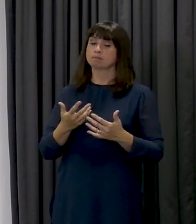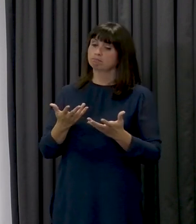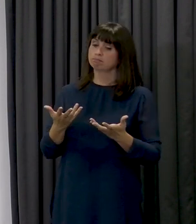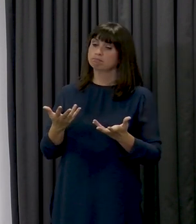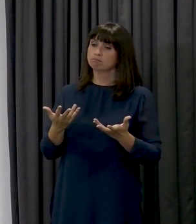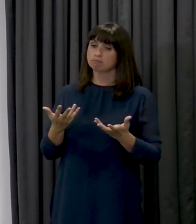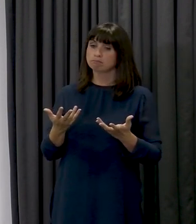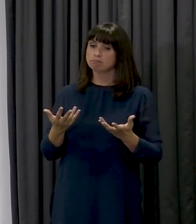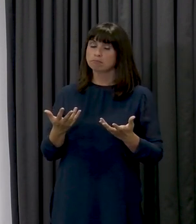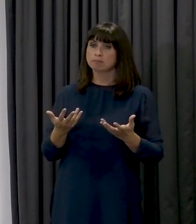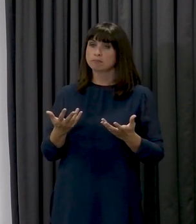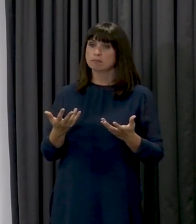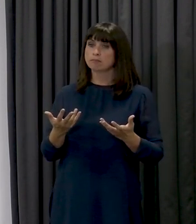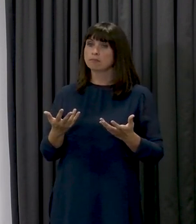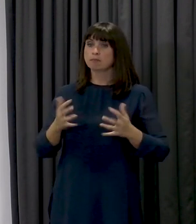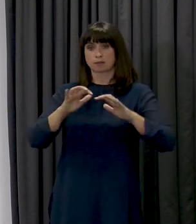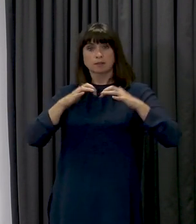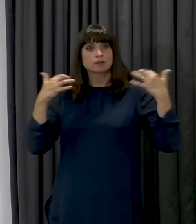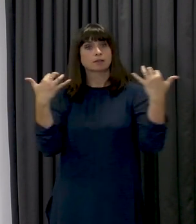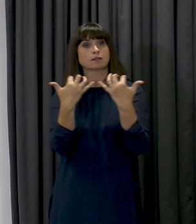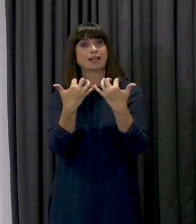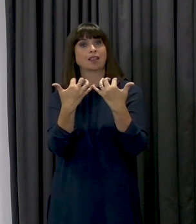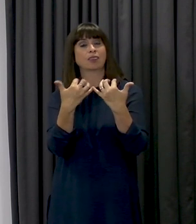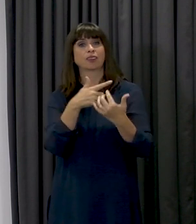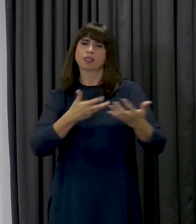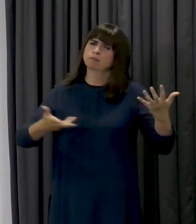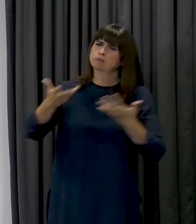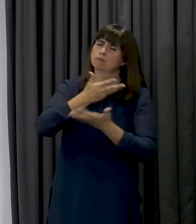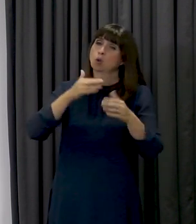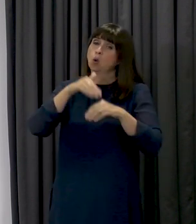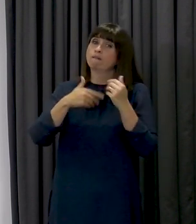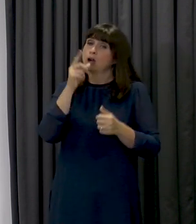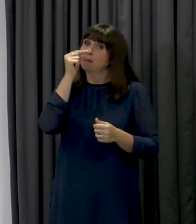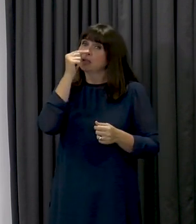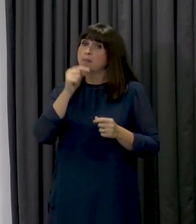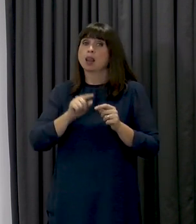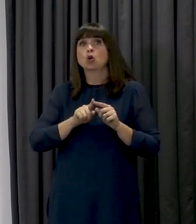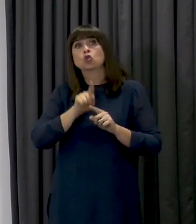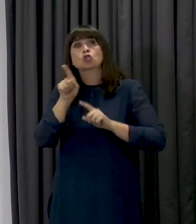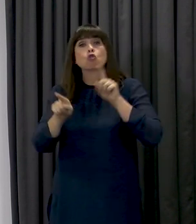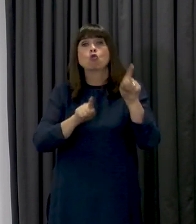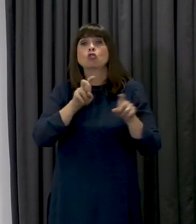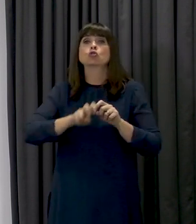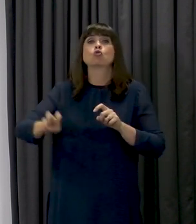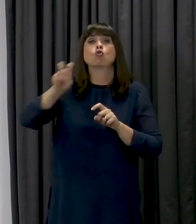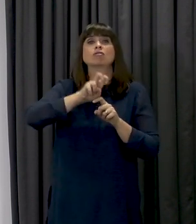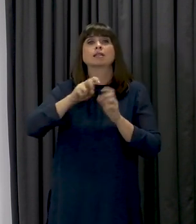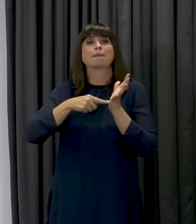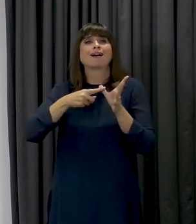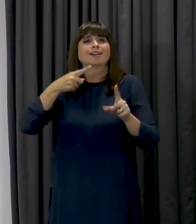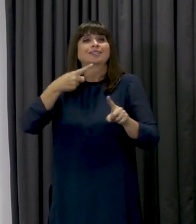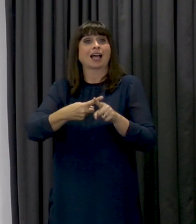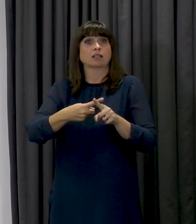debates on the floor of the Senate about a tourism tax, for example, something seen in many, many parts of Europe